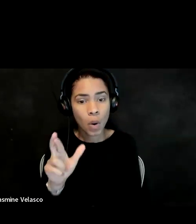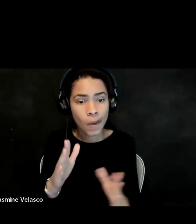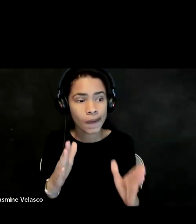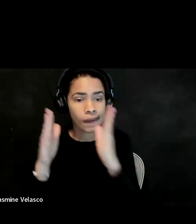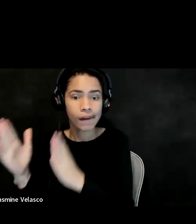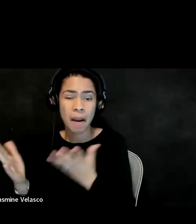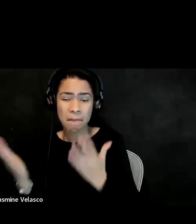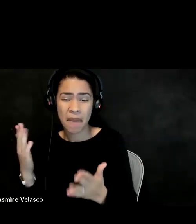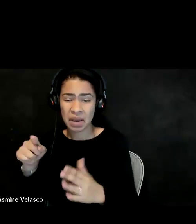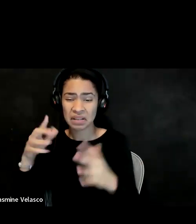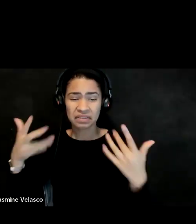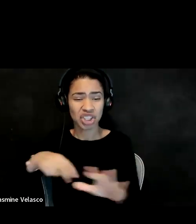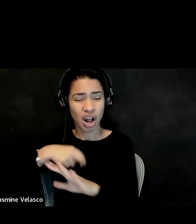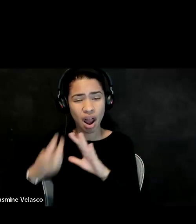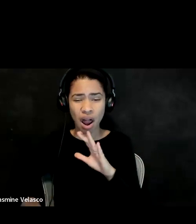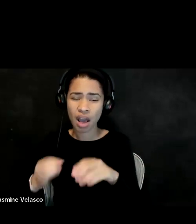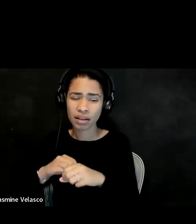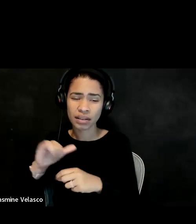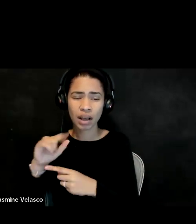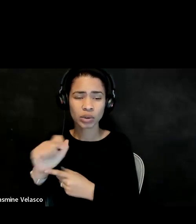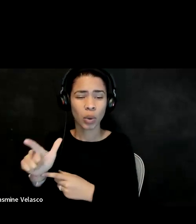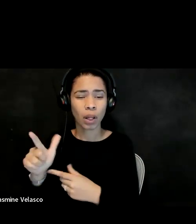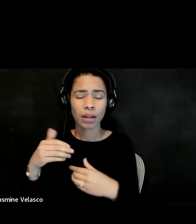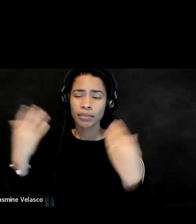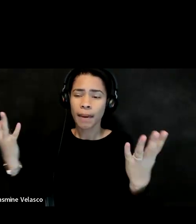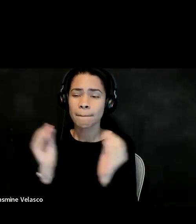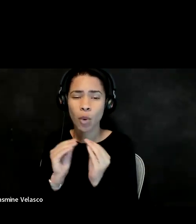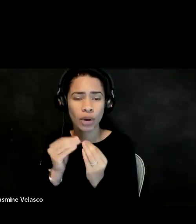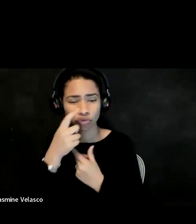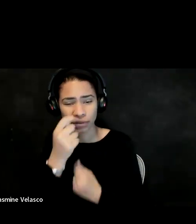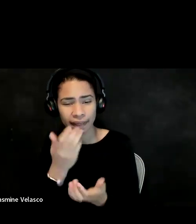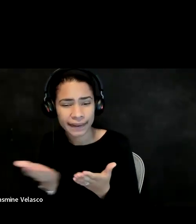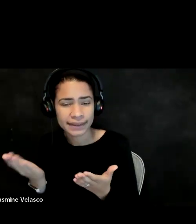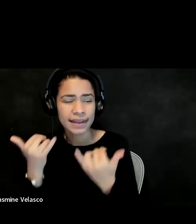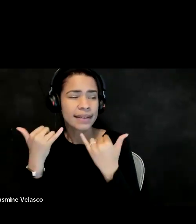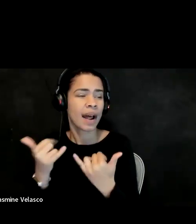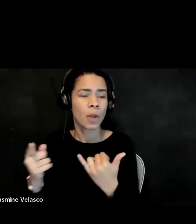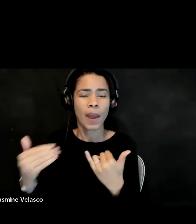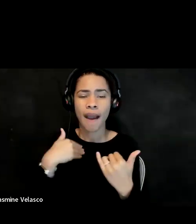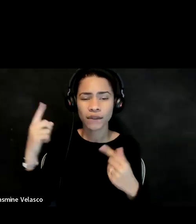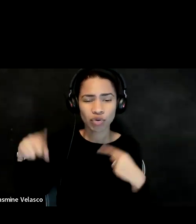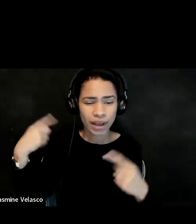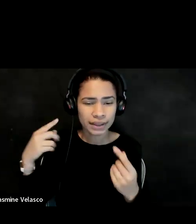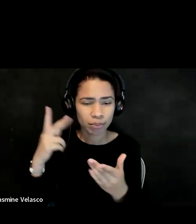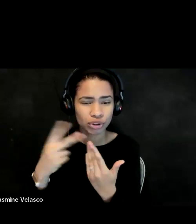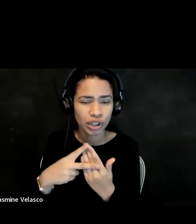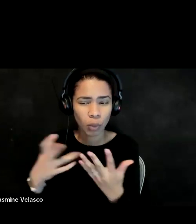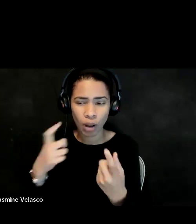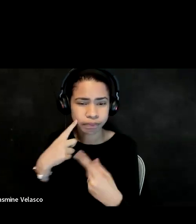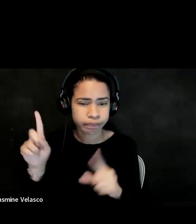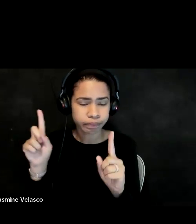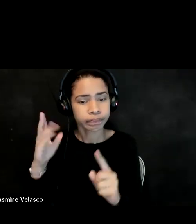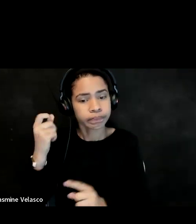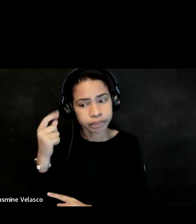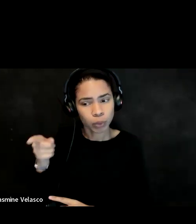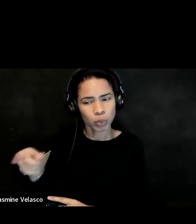like have been really diving into the tool, they've been doing some interesting things, and now they have an idea for a really crazy project they want to accomplish, but they don't quite